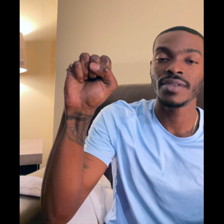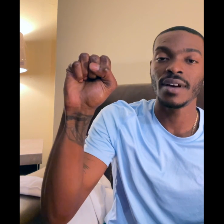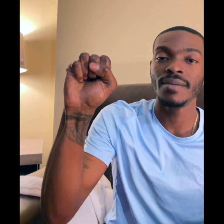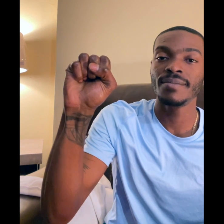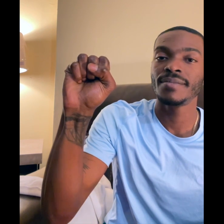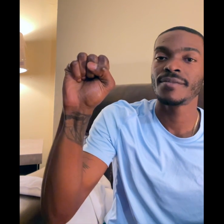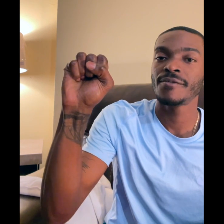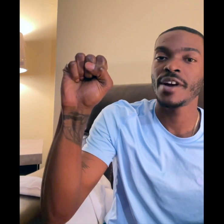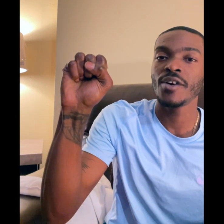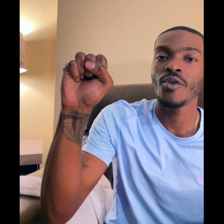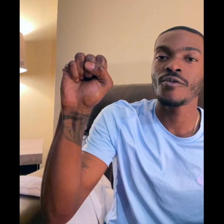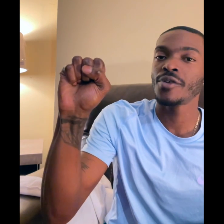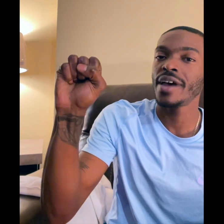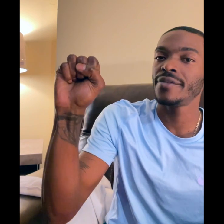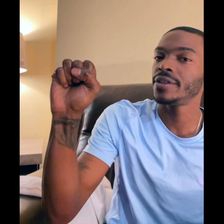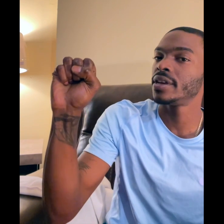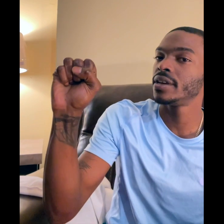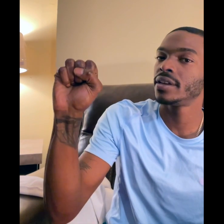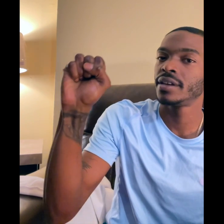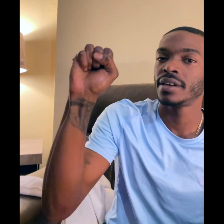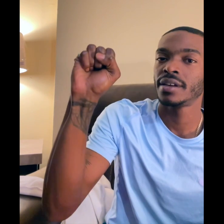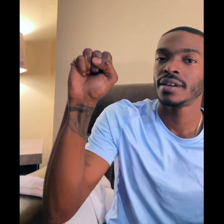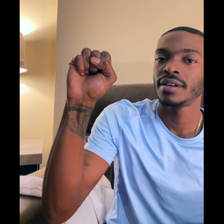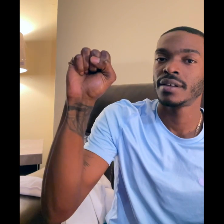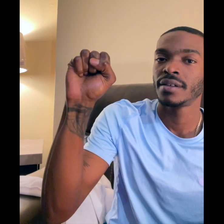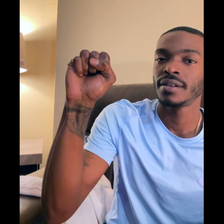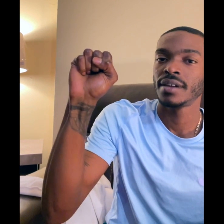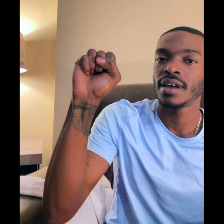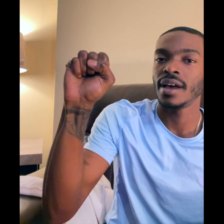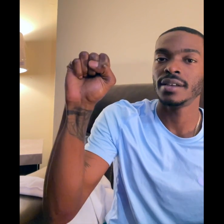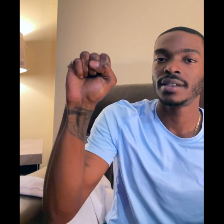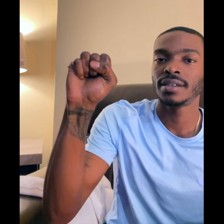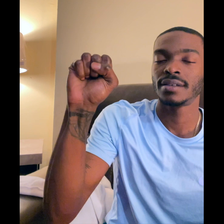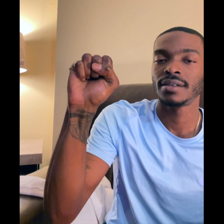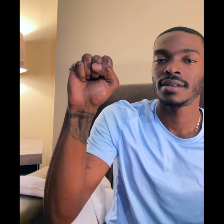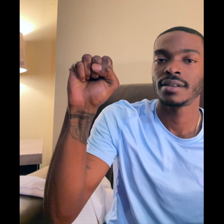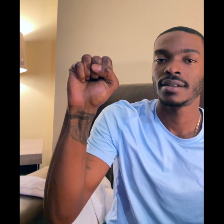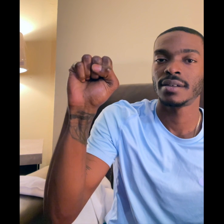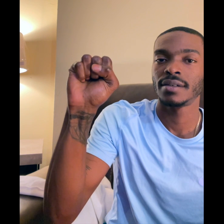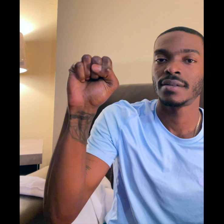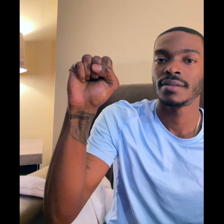thumb right over everything. S.